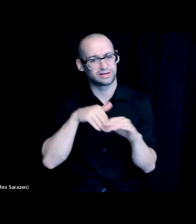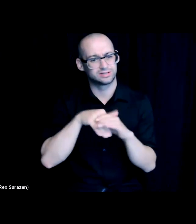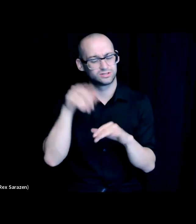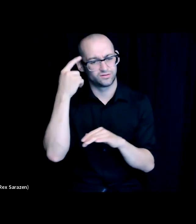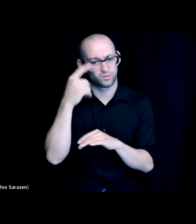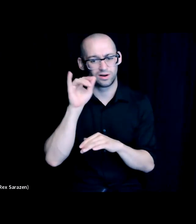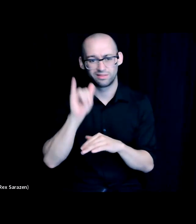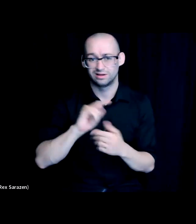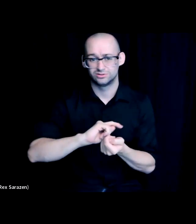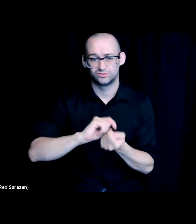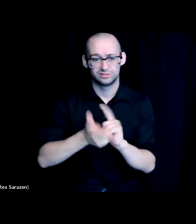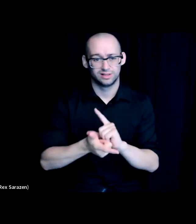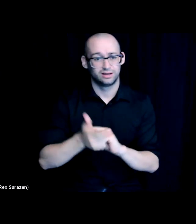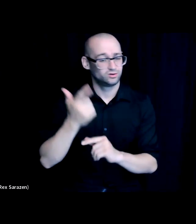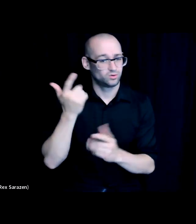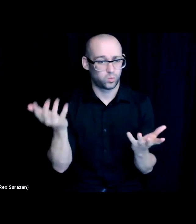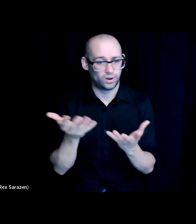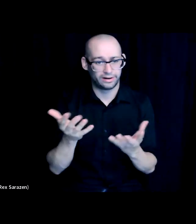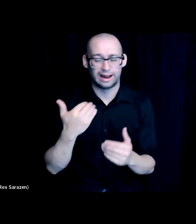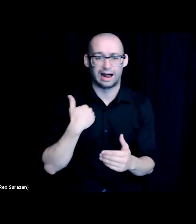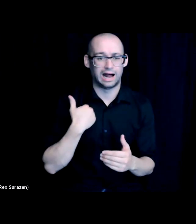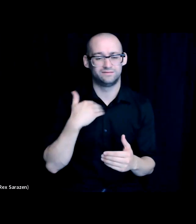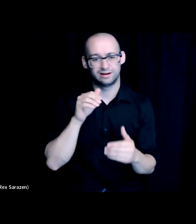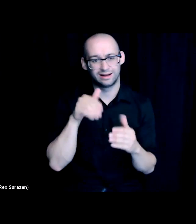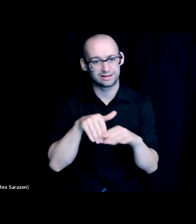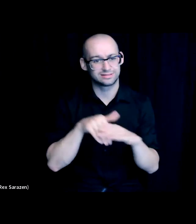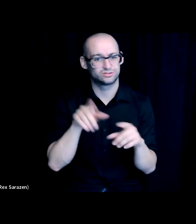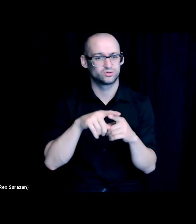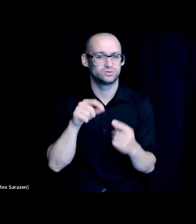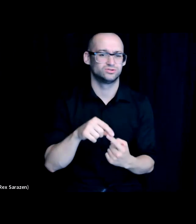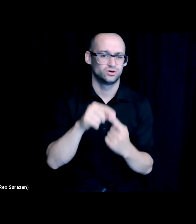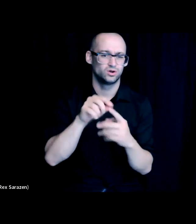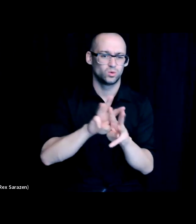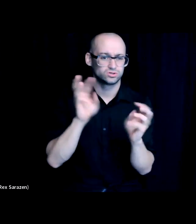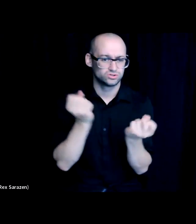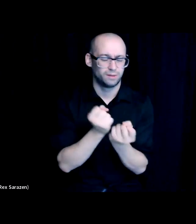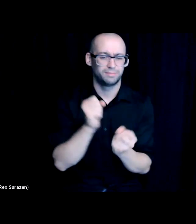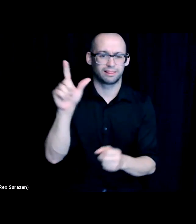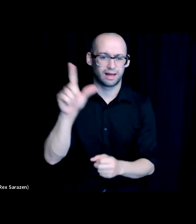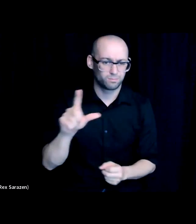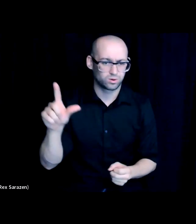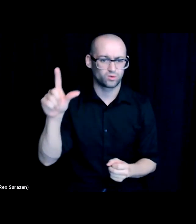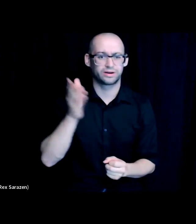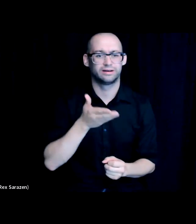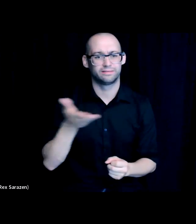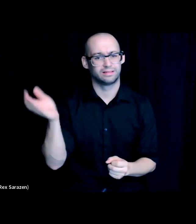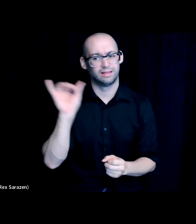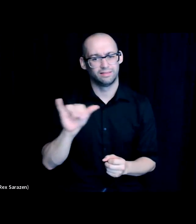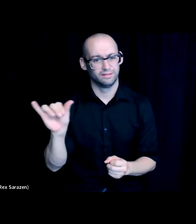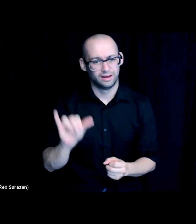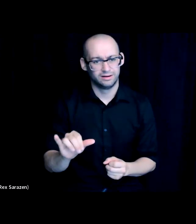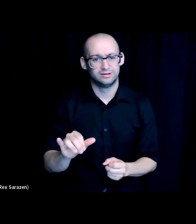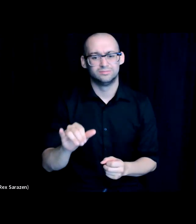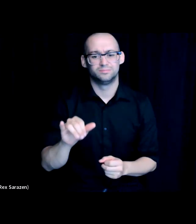can translate into how they have access to certain workshops or certain libraries, things like that can look very different. So